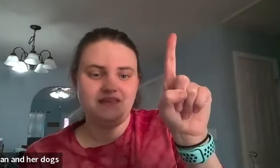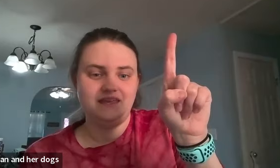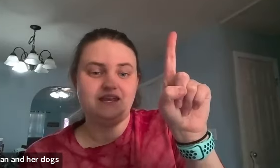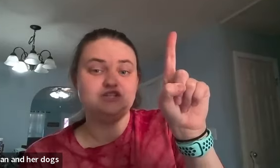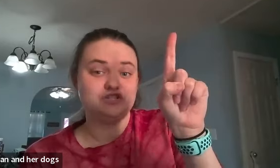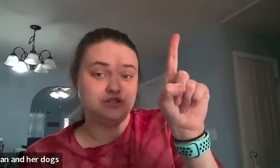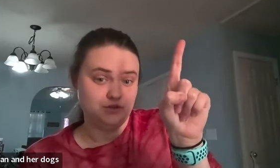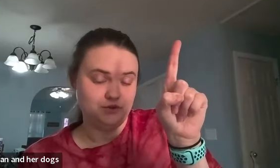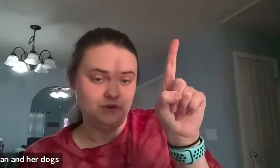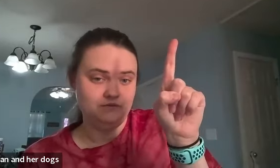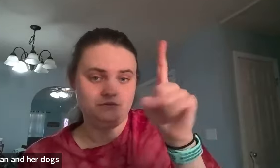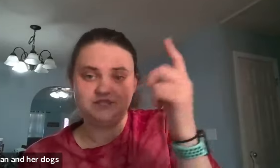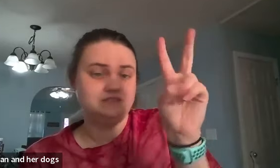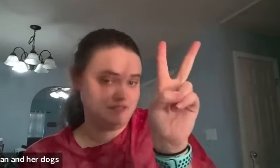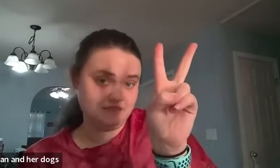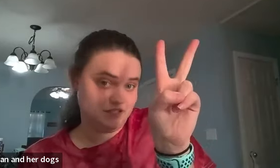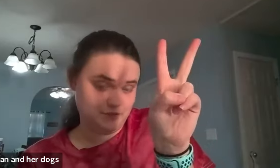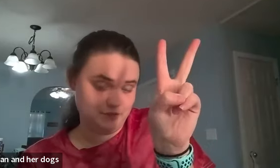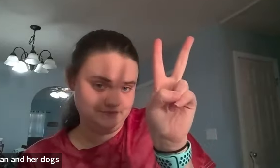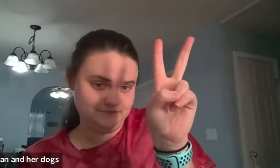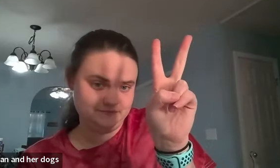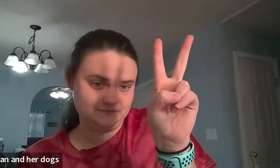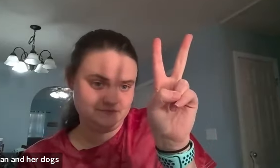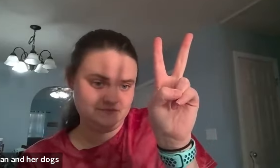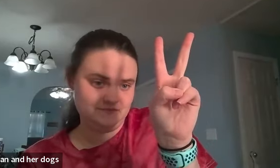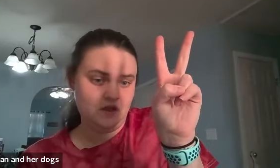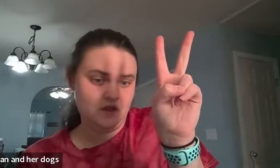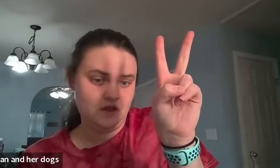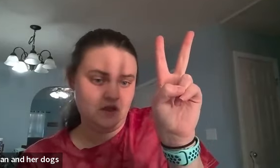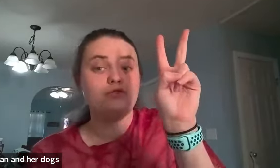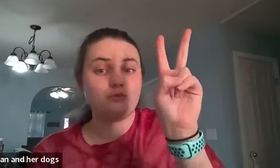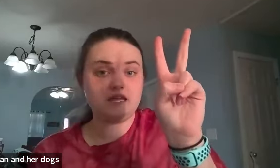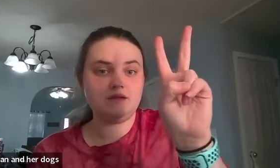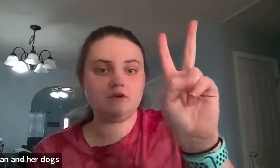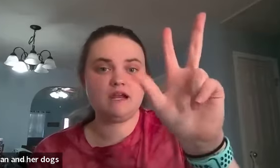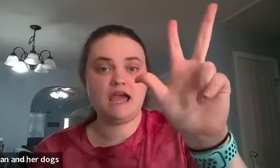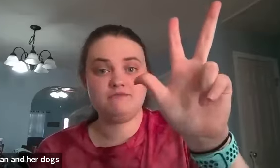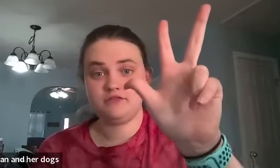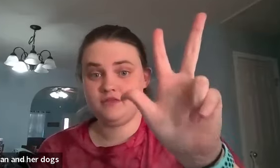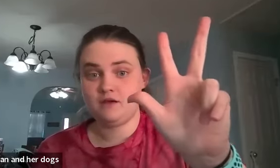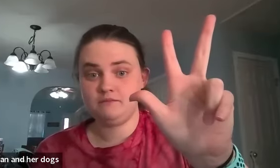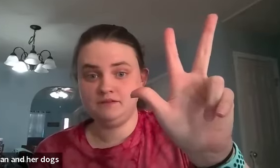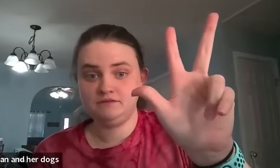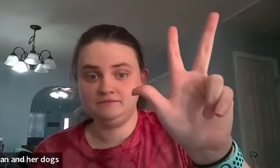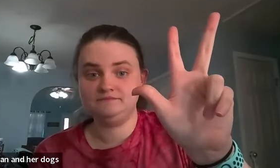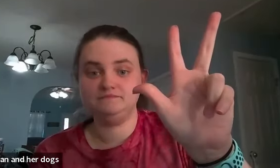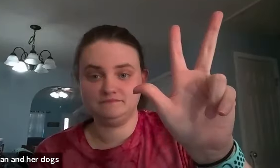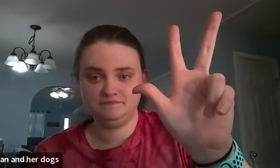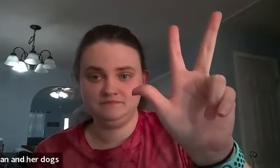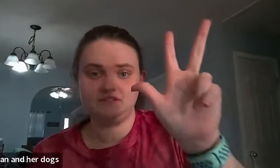then two, which is easy, two. For three, we're gonna have our thumb. Mm-hmm. So